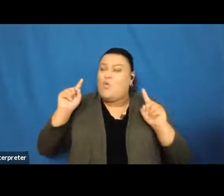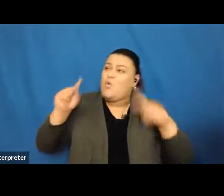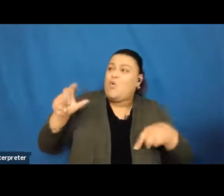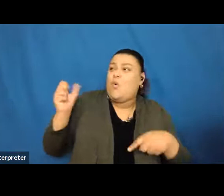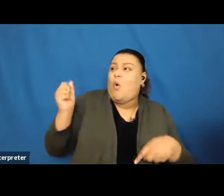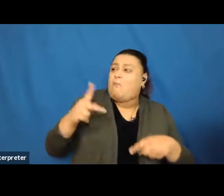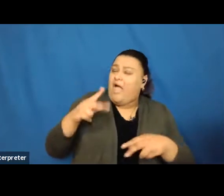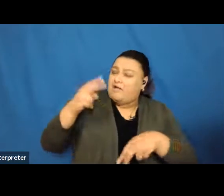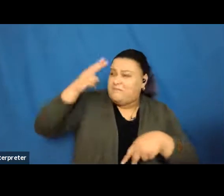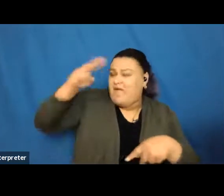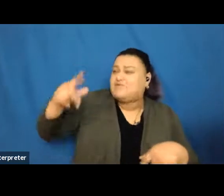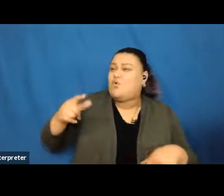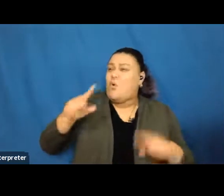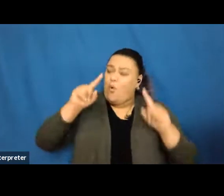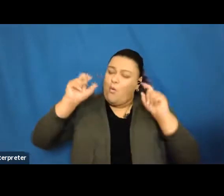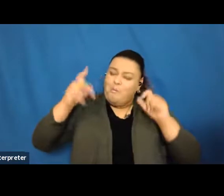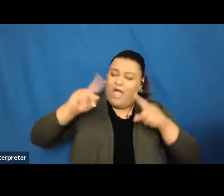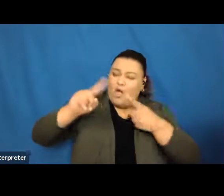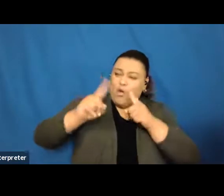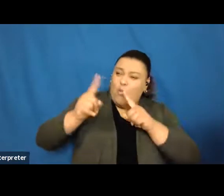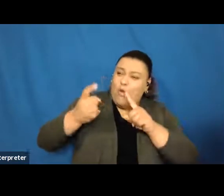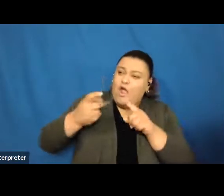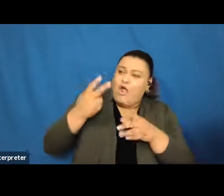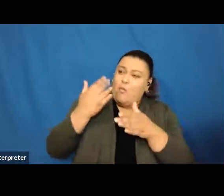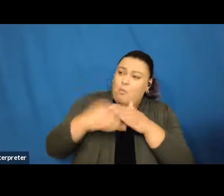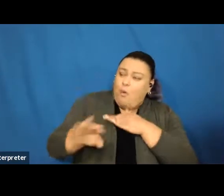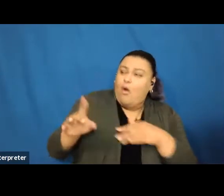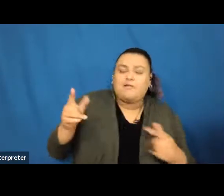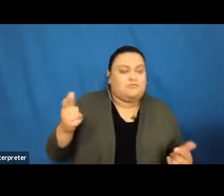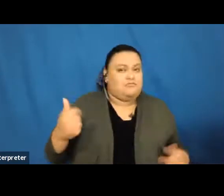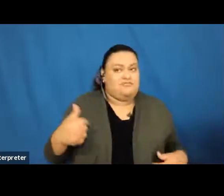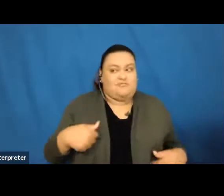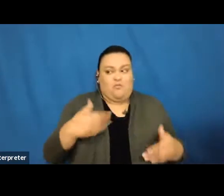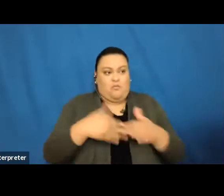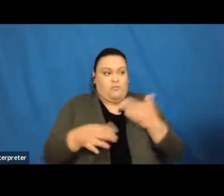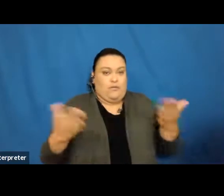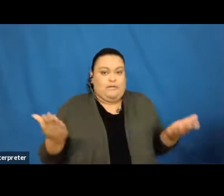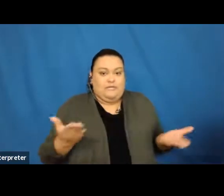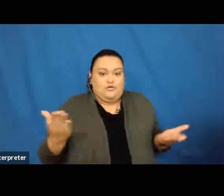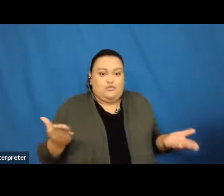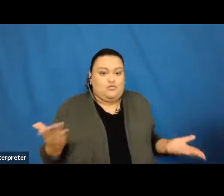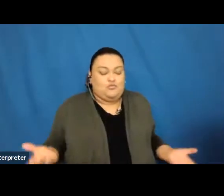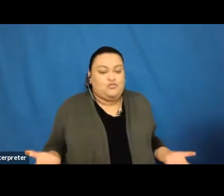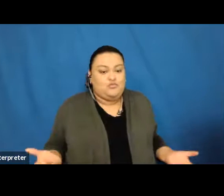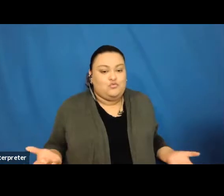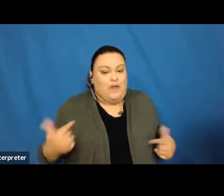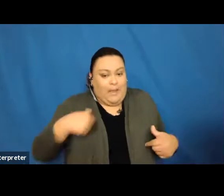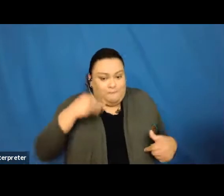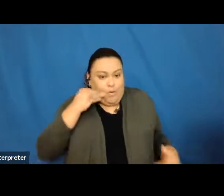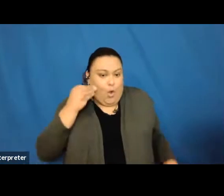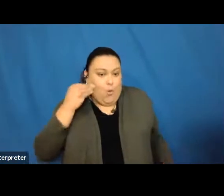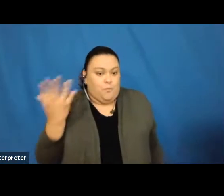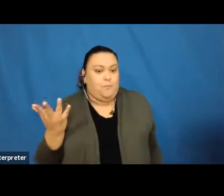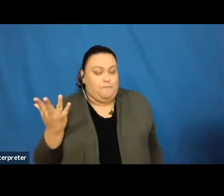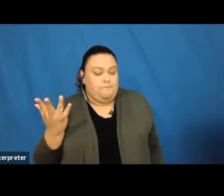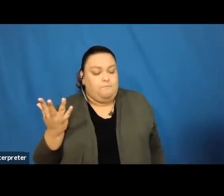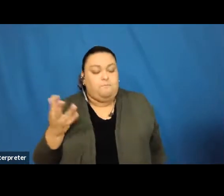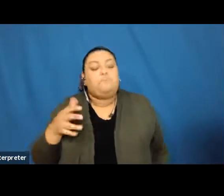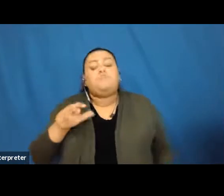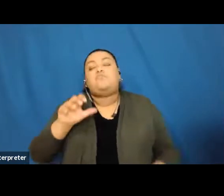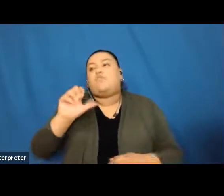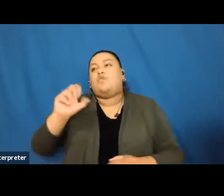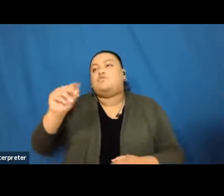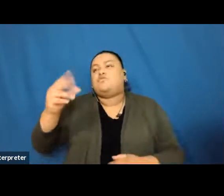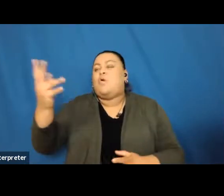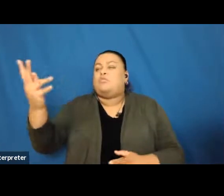born here. You know, I can't go back. I'm here at home. But the point is that I think you have to be